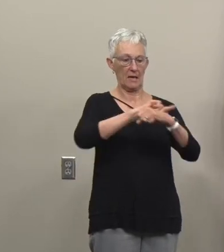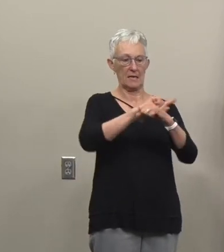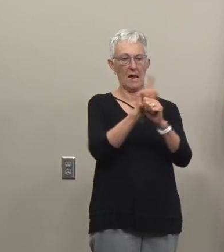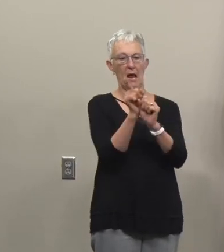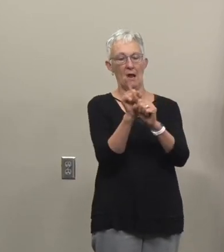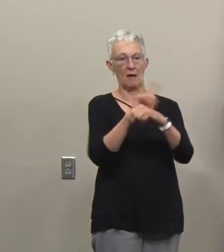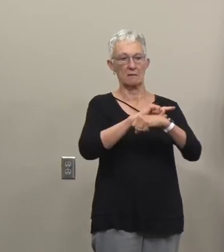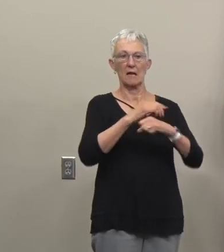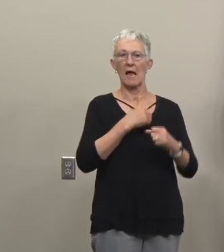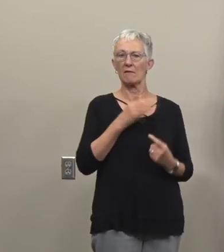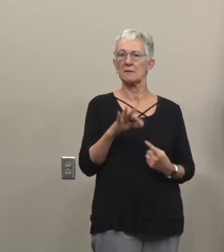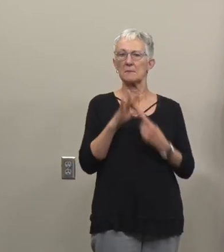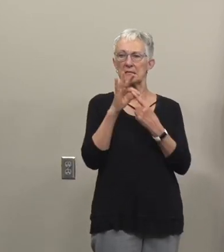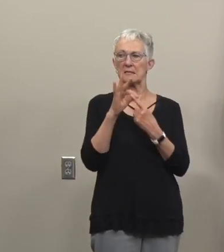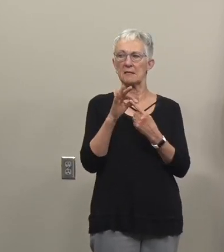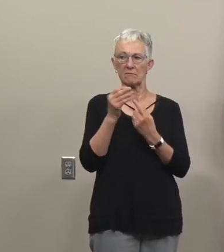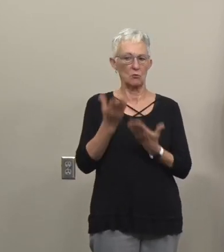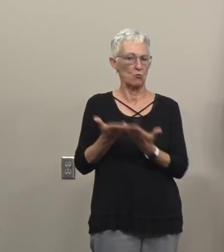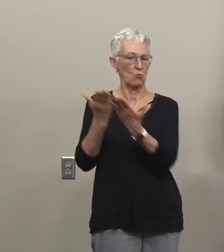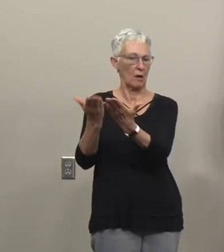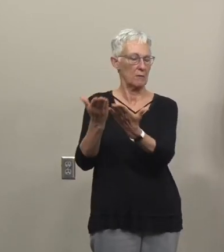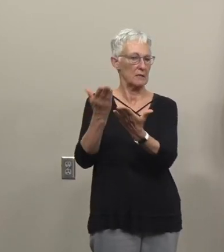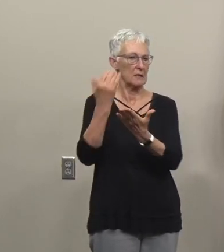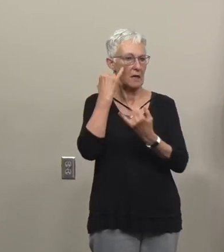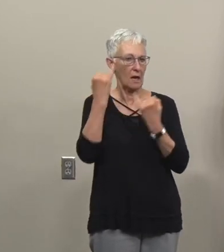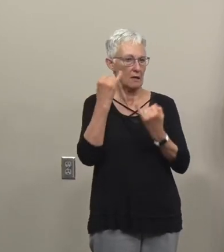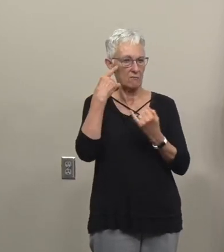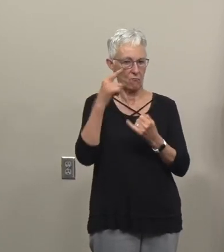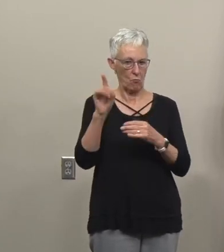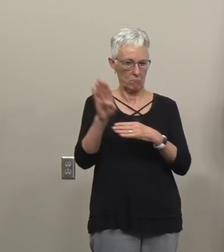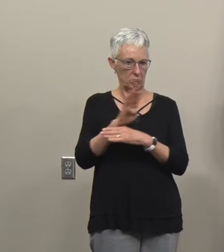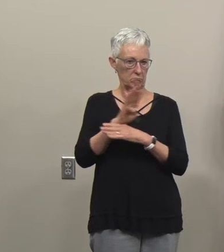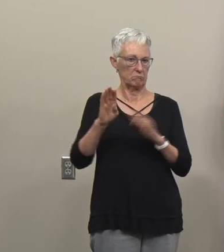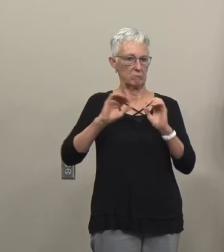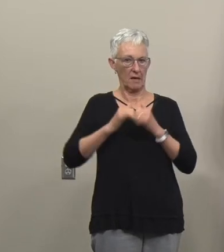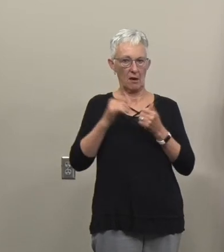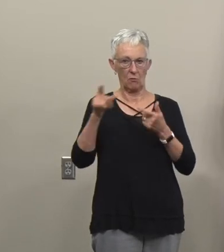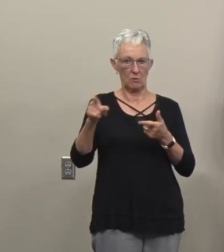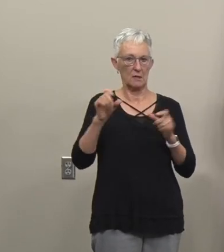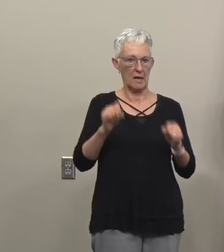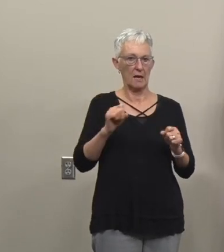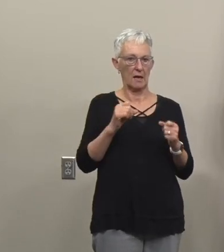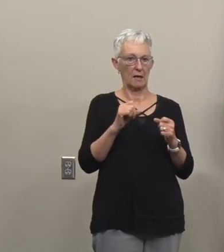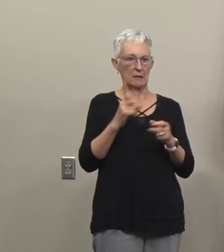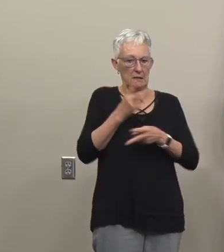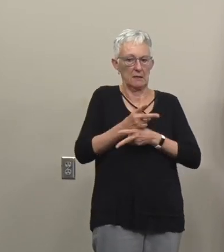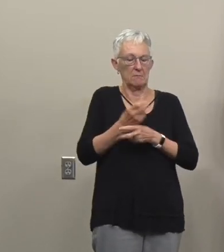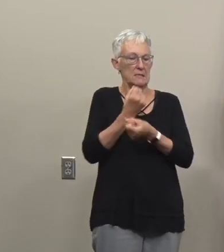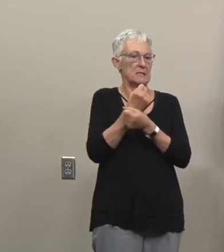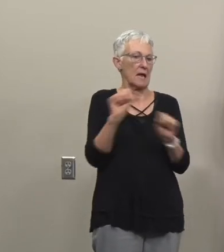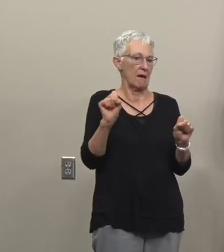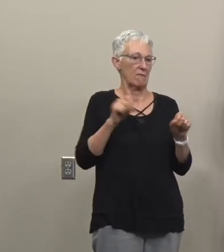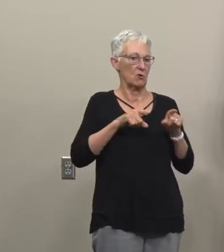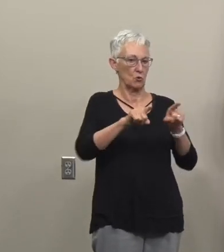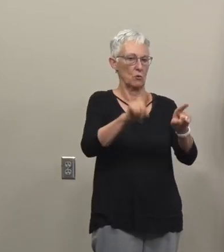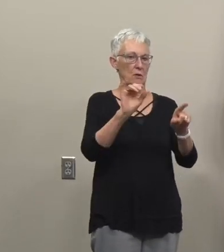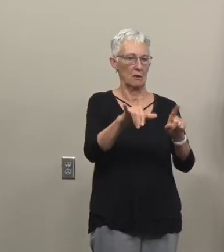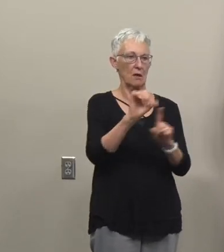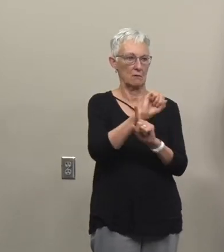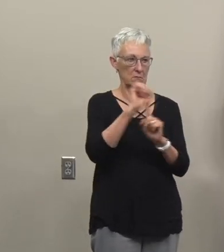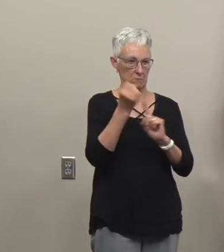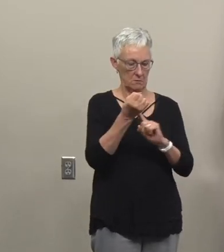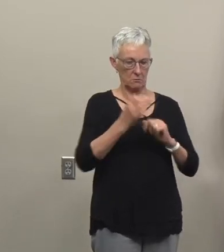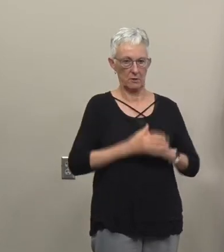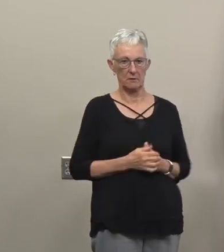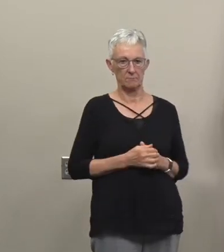specific recommendations for businesses on how to operate safely in light of local health conditions. All of these